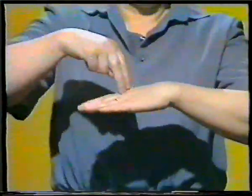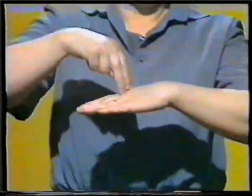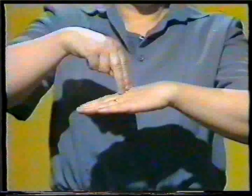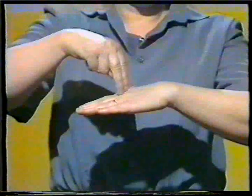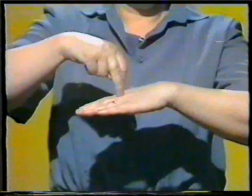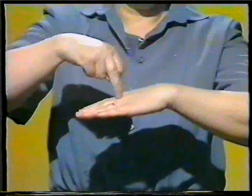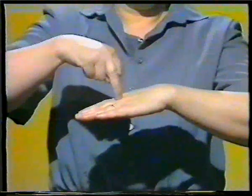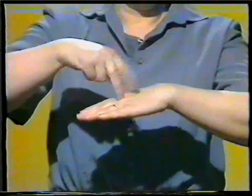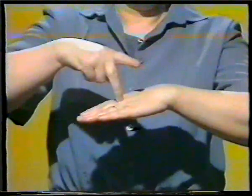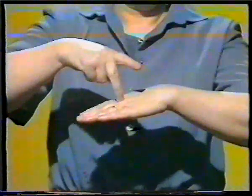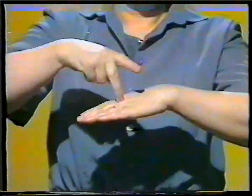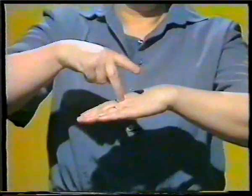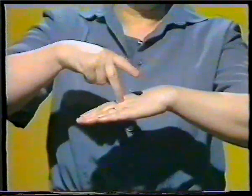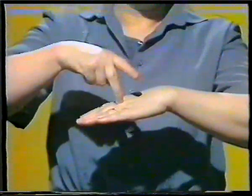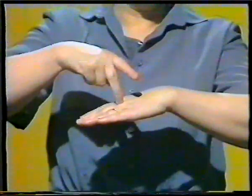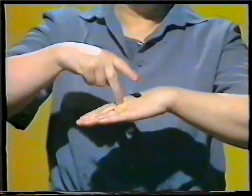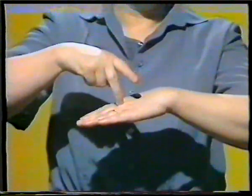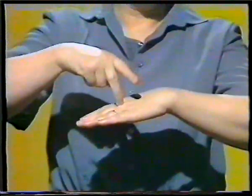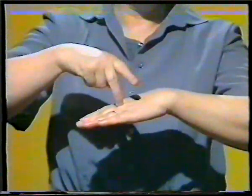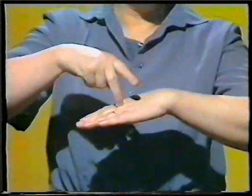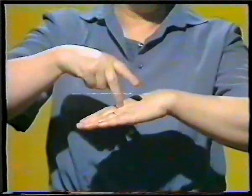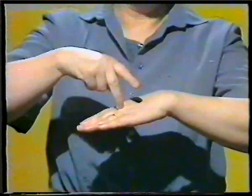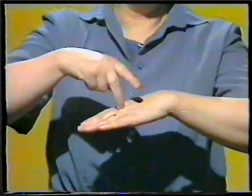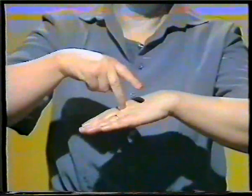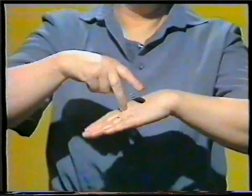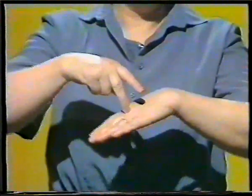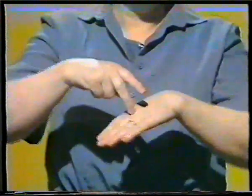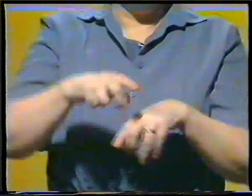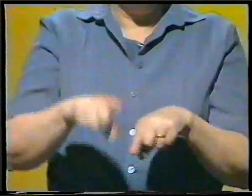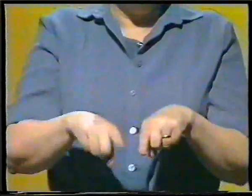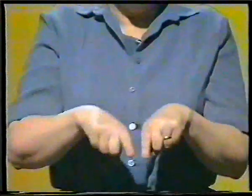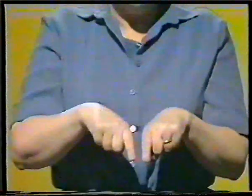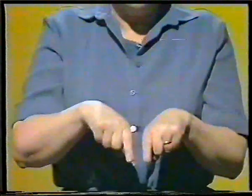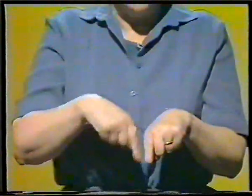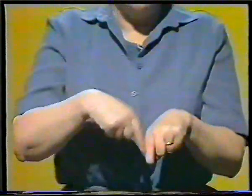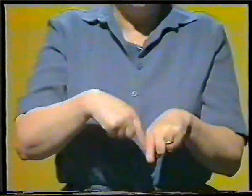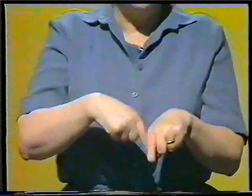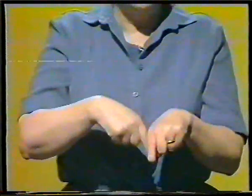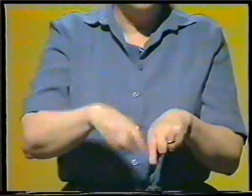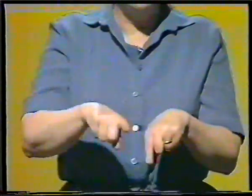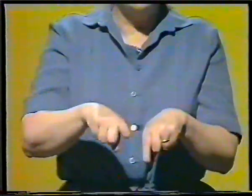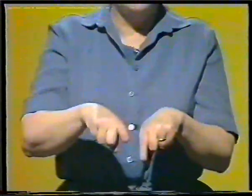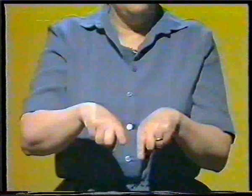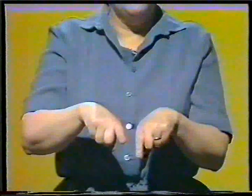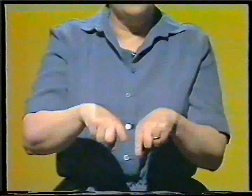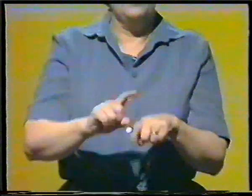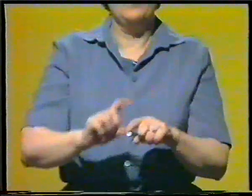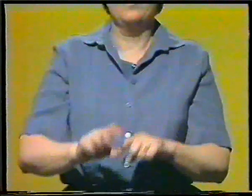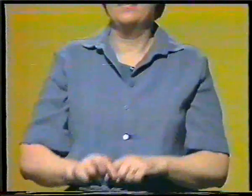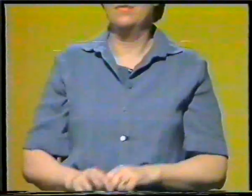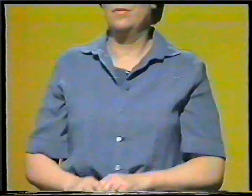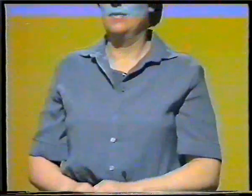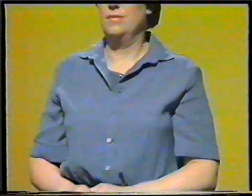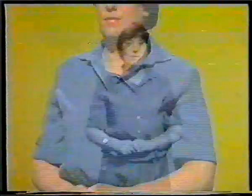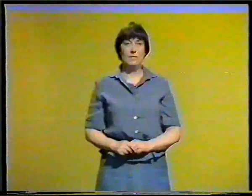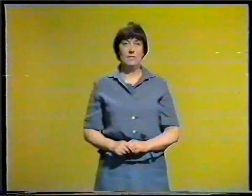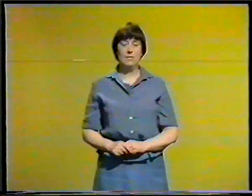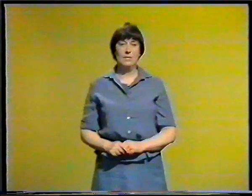To kick, this one seems to be most commonly used, but this at times is also useful. Now